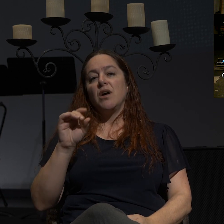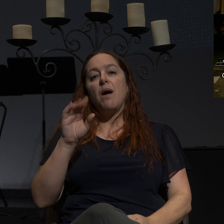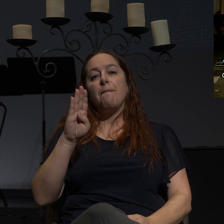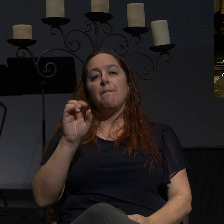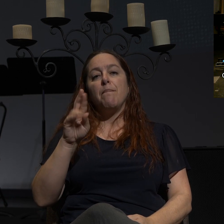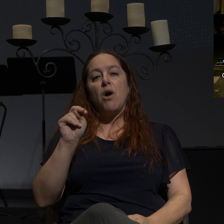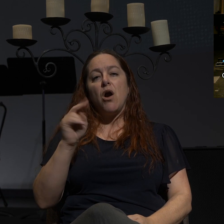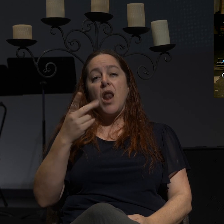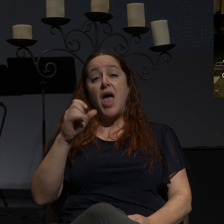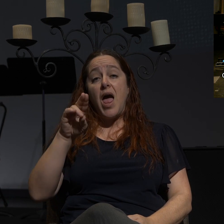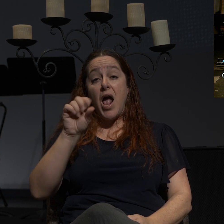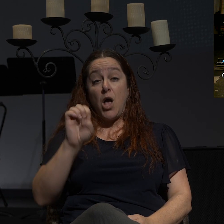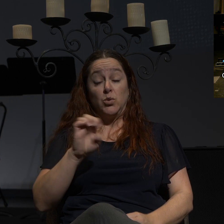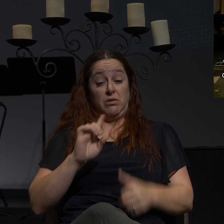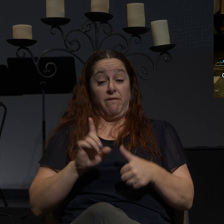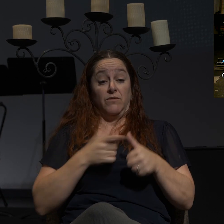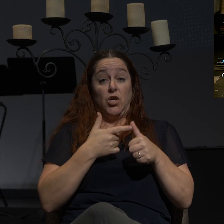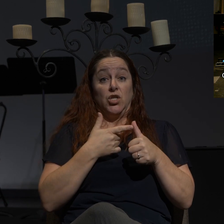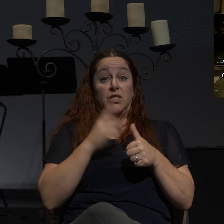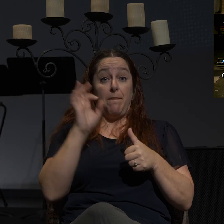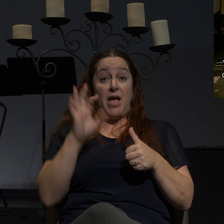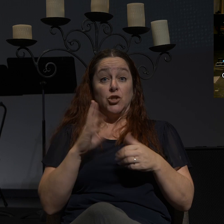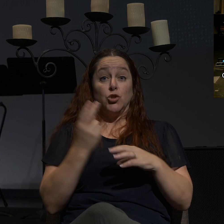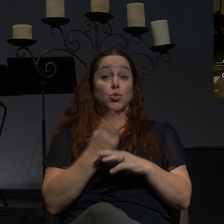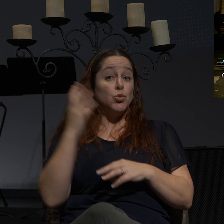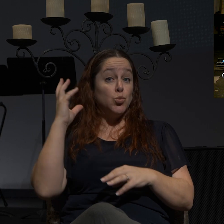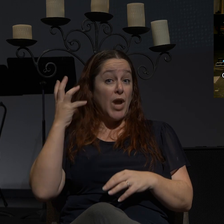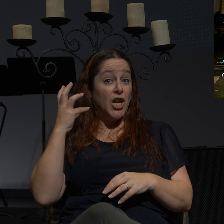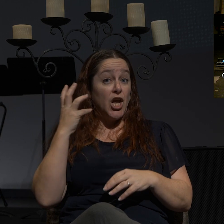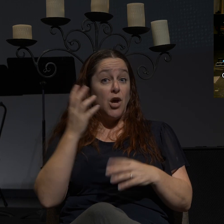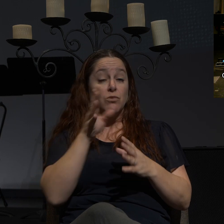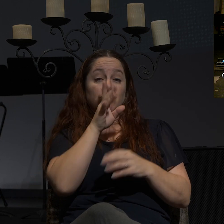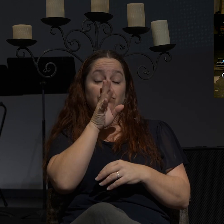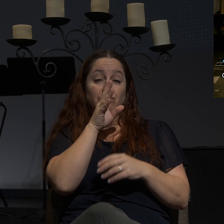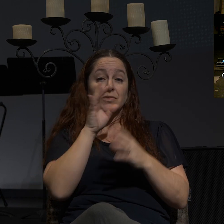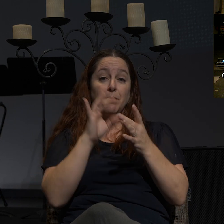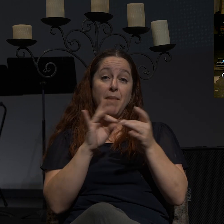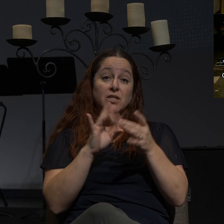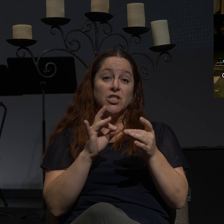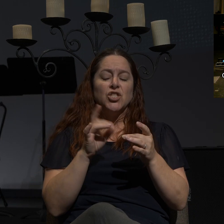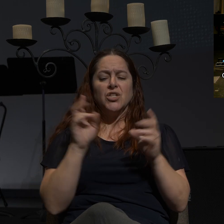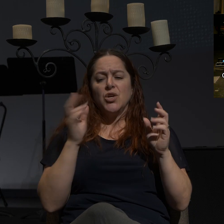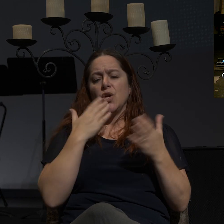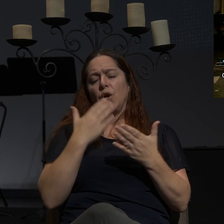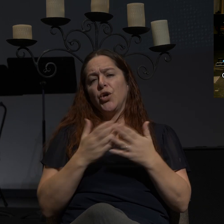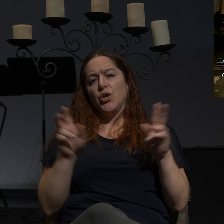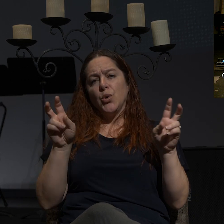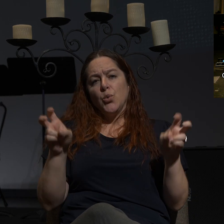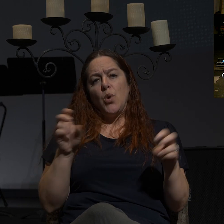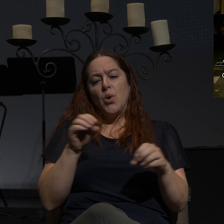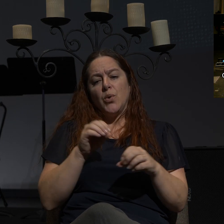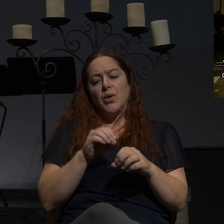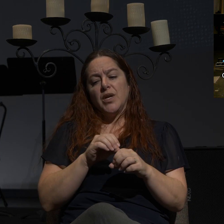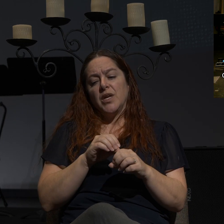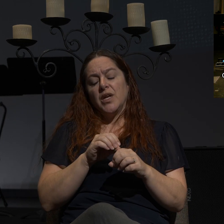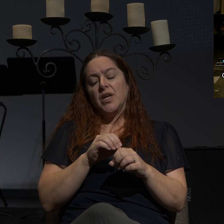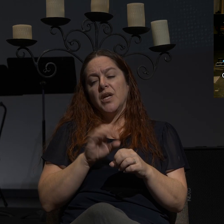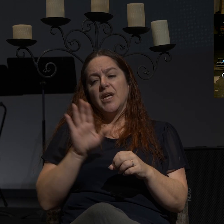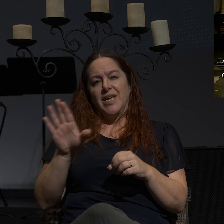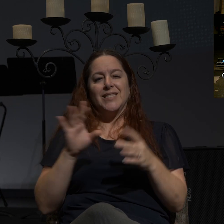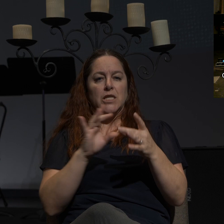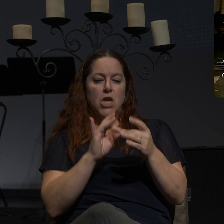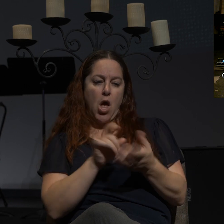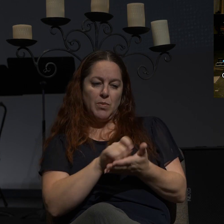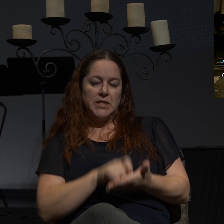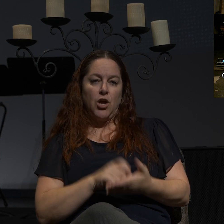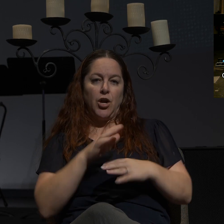actually one of the first pastors to use radio as a way to present his messages. And he has a great quote in his commentary on the book of